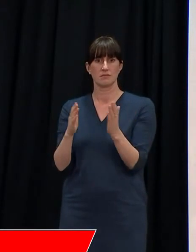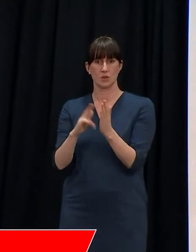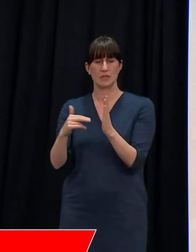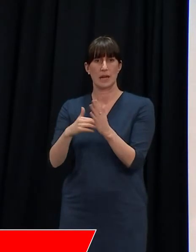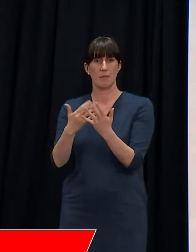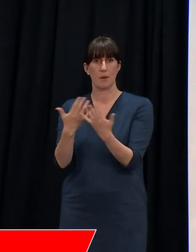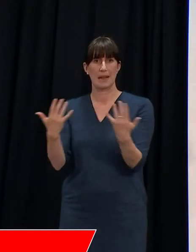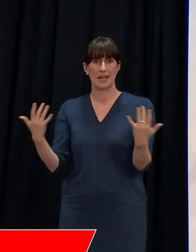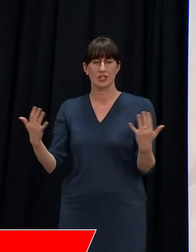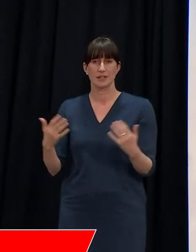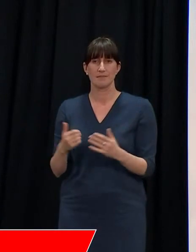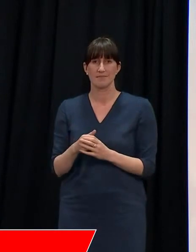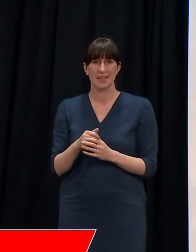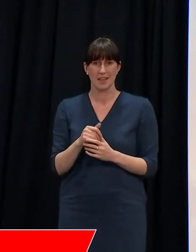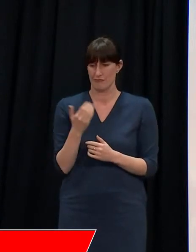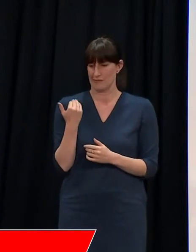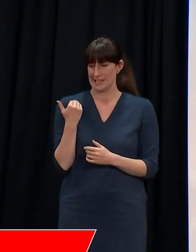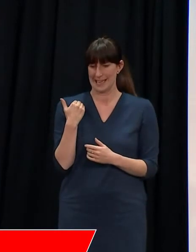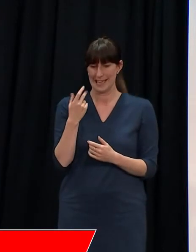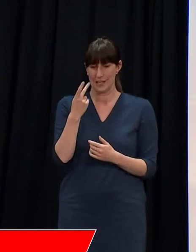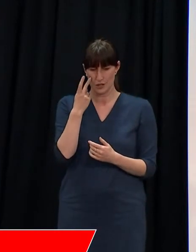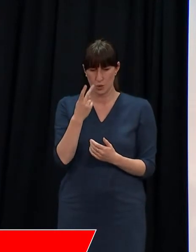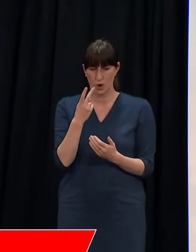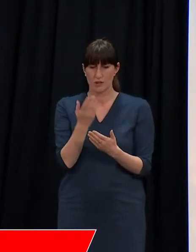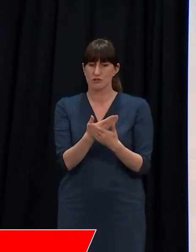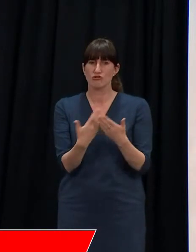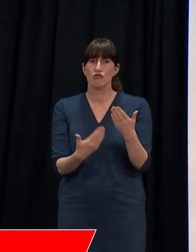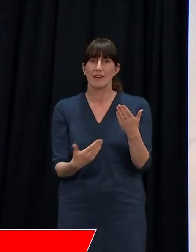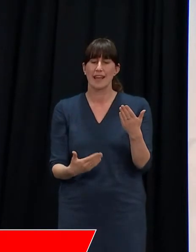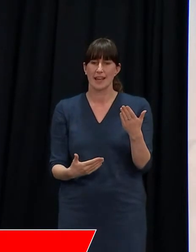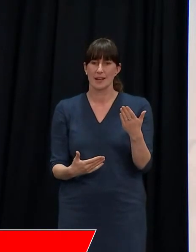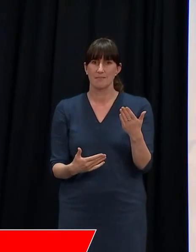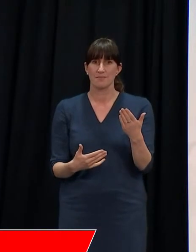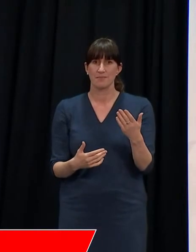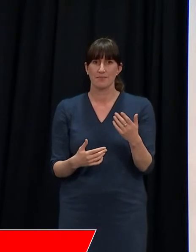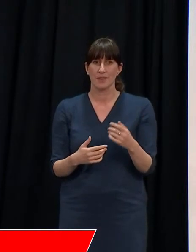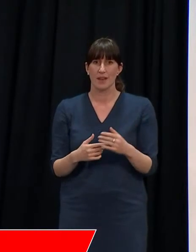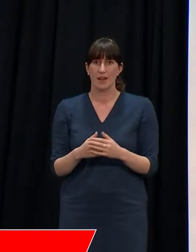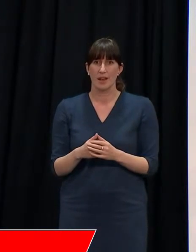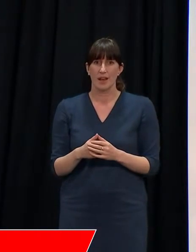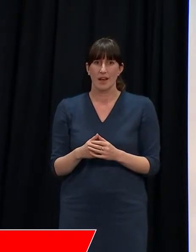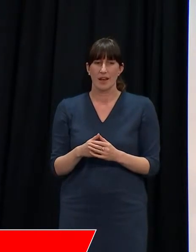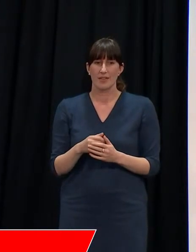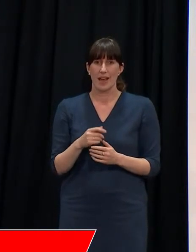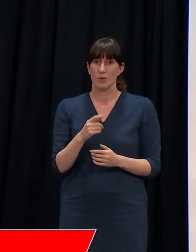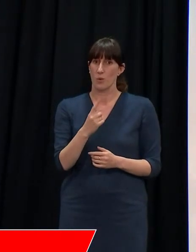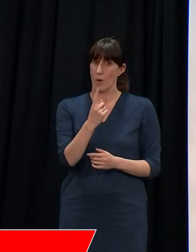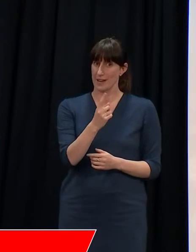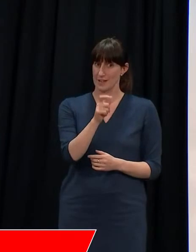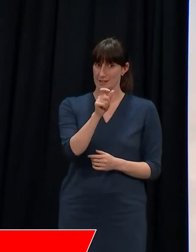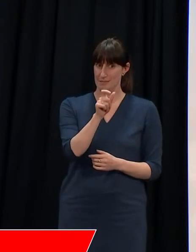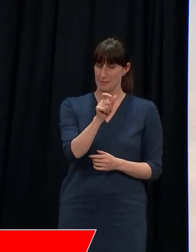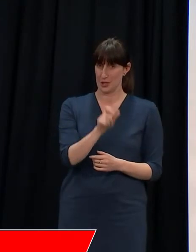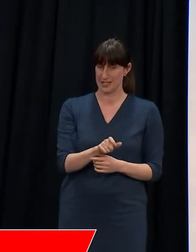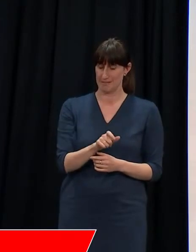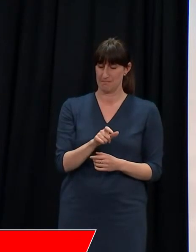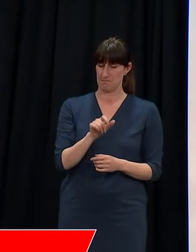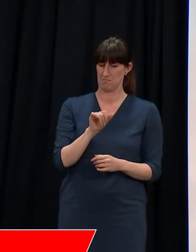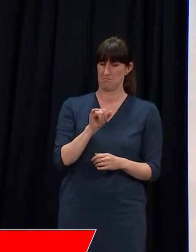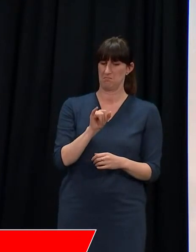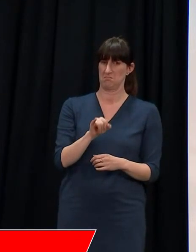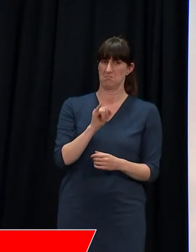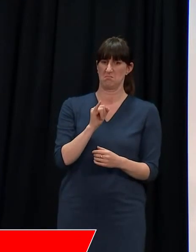there were stories in recent days where one clinic who was being criticised for prioritising Māori, in fact, revealed that they had